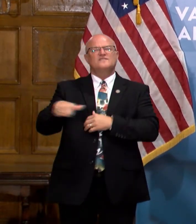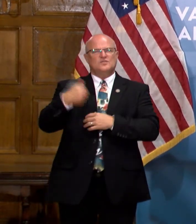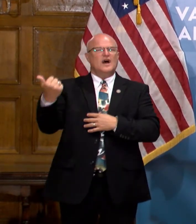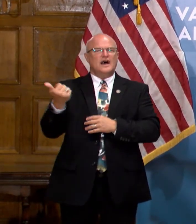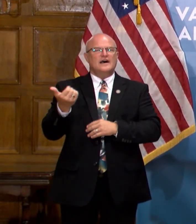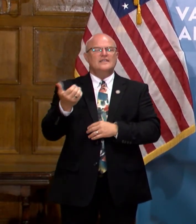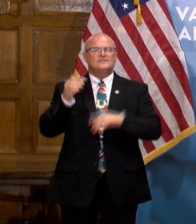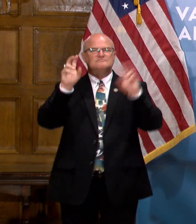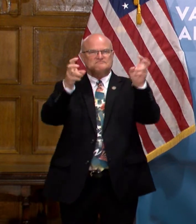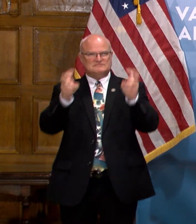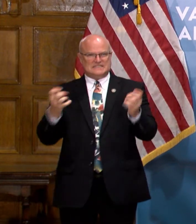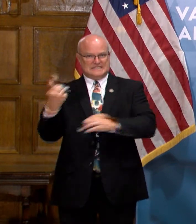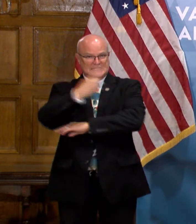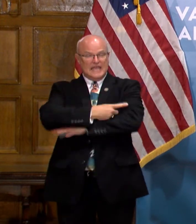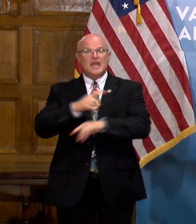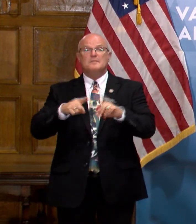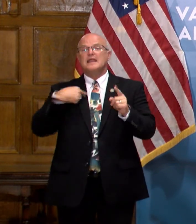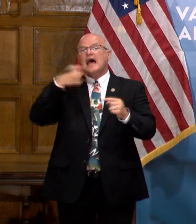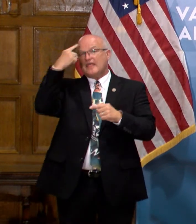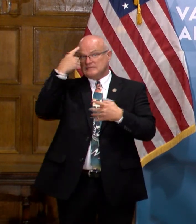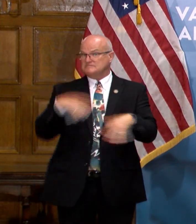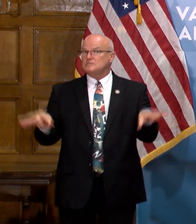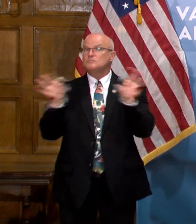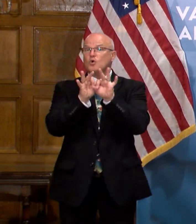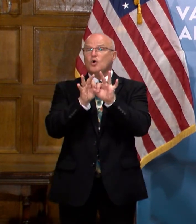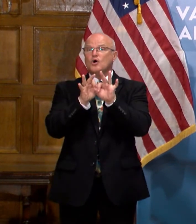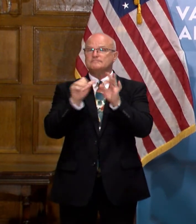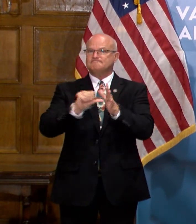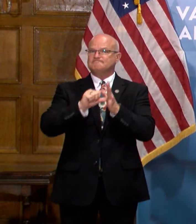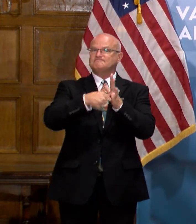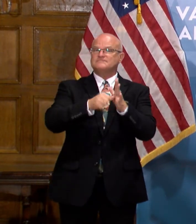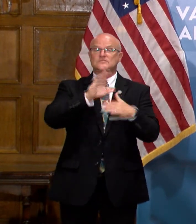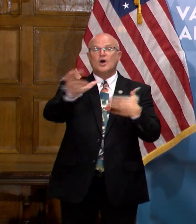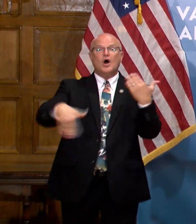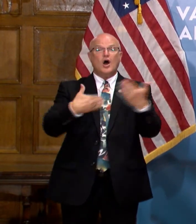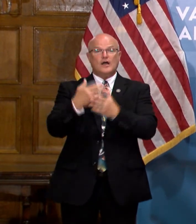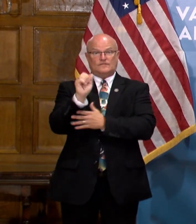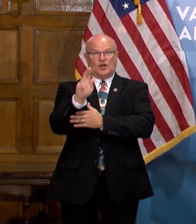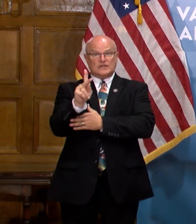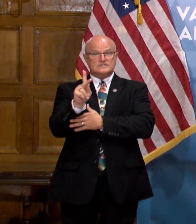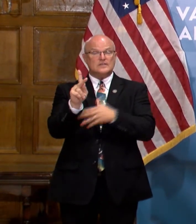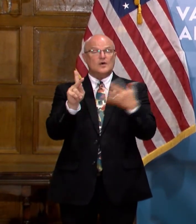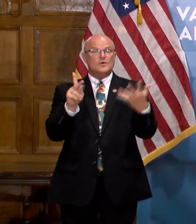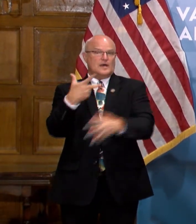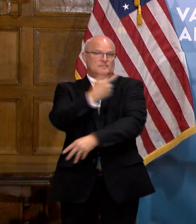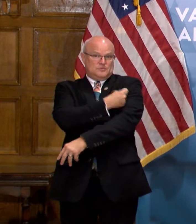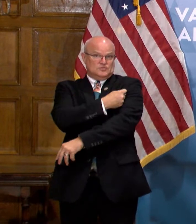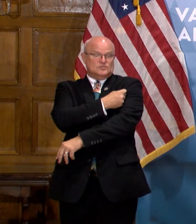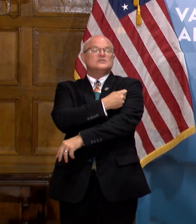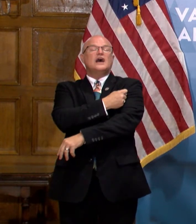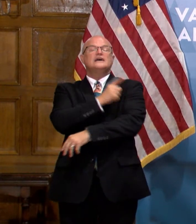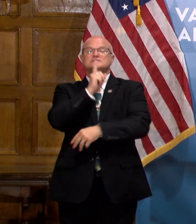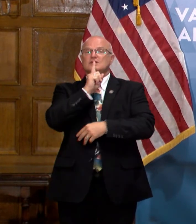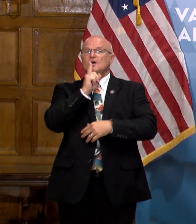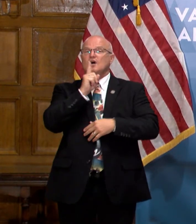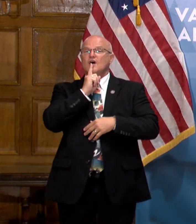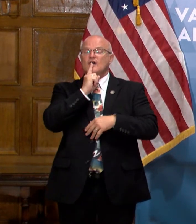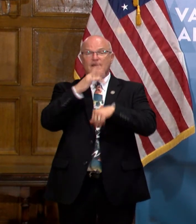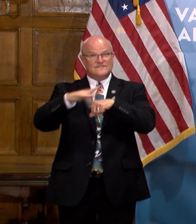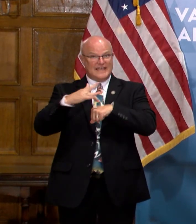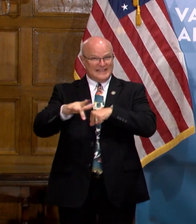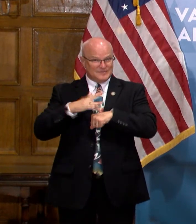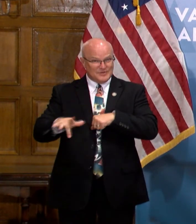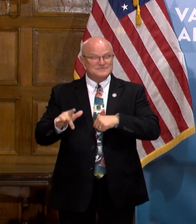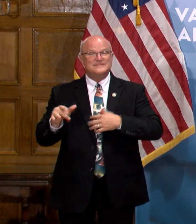other items. But I thought it was important to emphasize to all of Arkansas that booster shots are